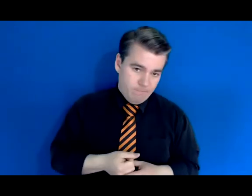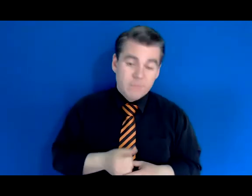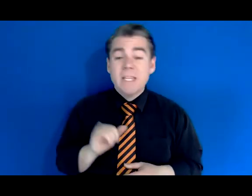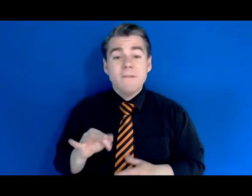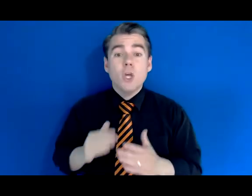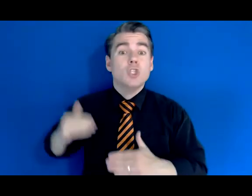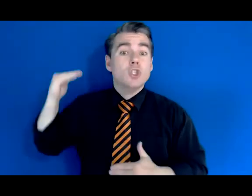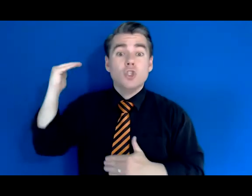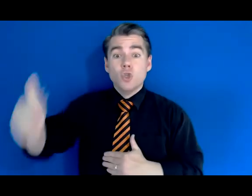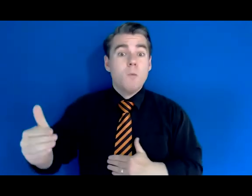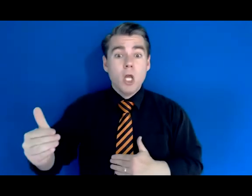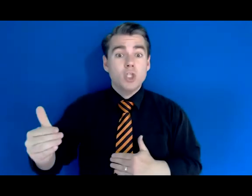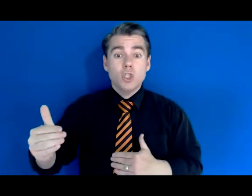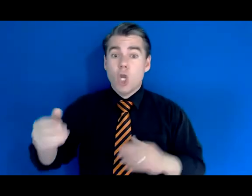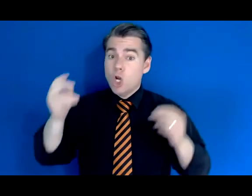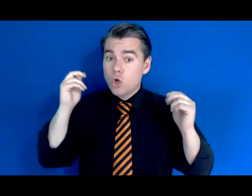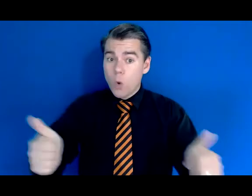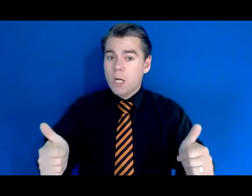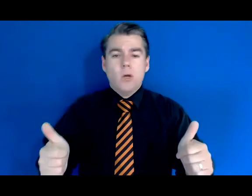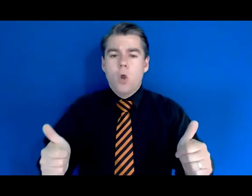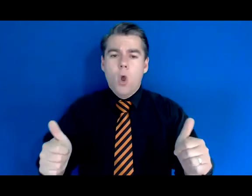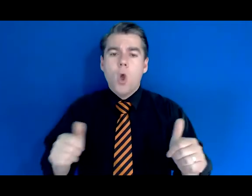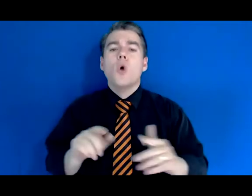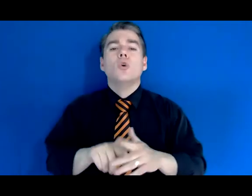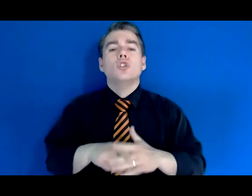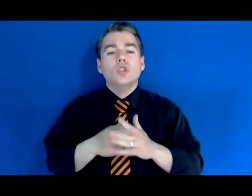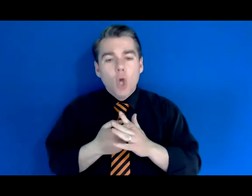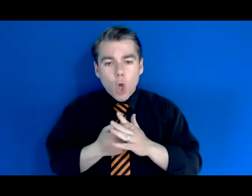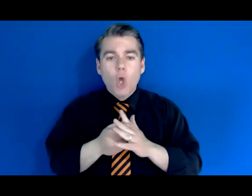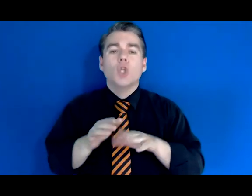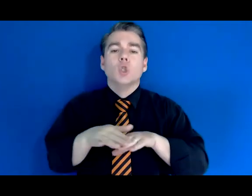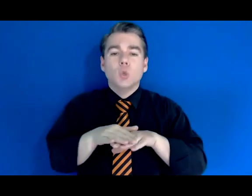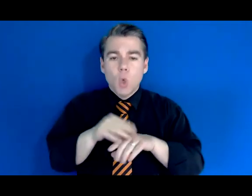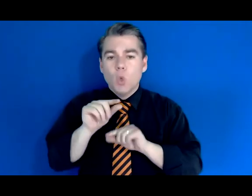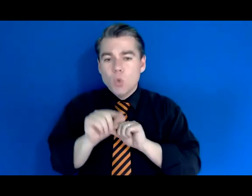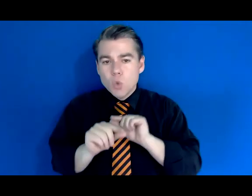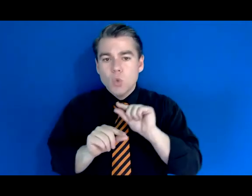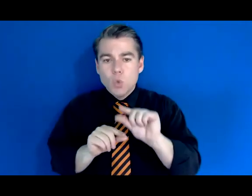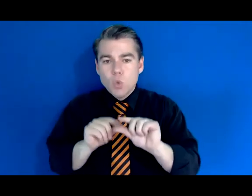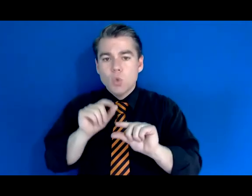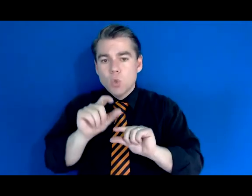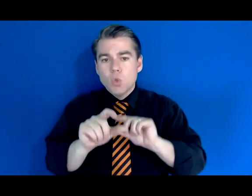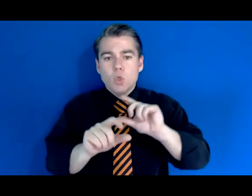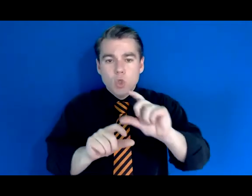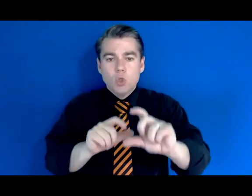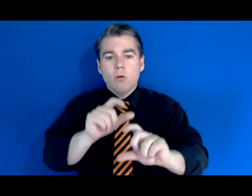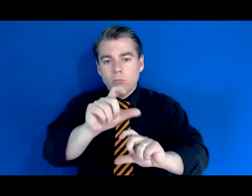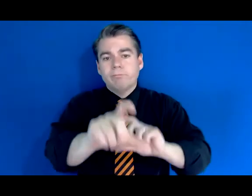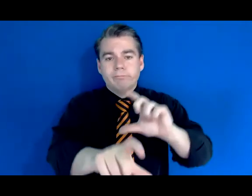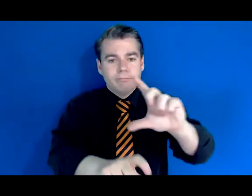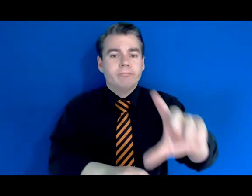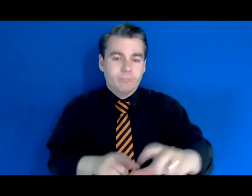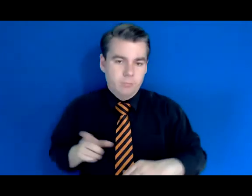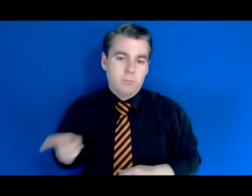of a dose, which is why we always recommend starting slow and easing into the product. Probio5 is